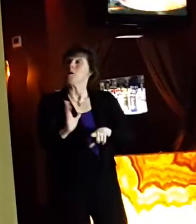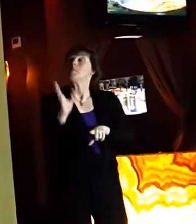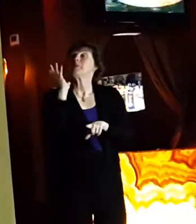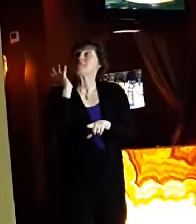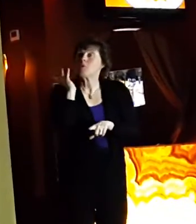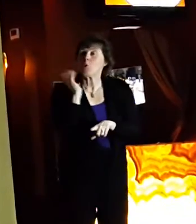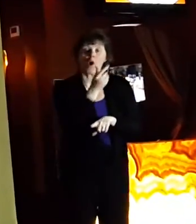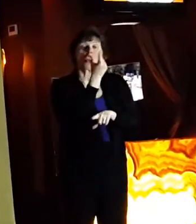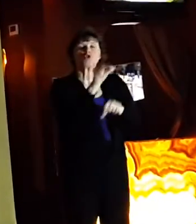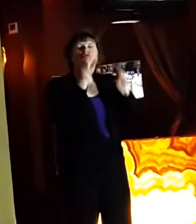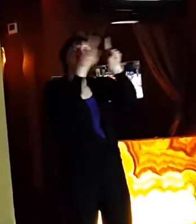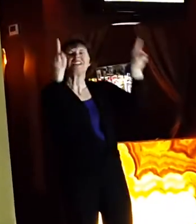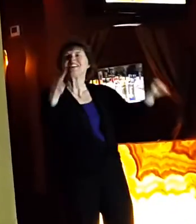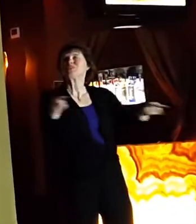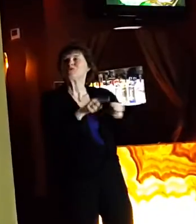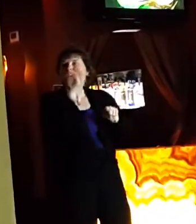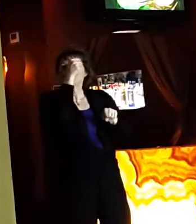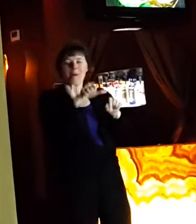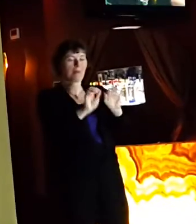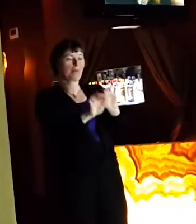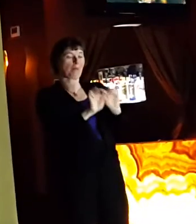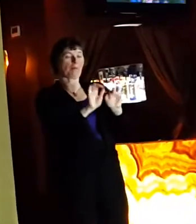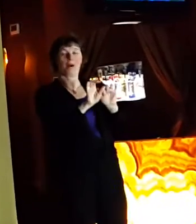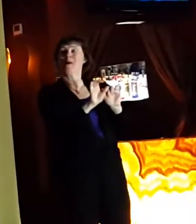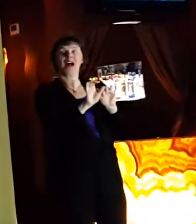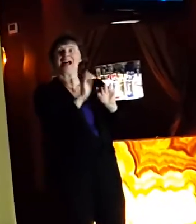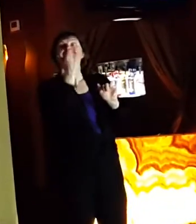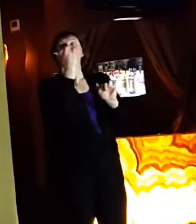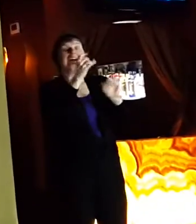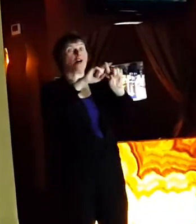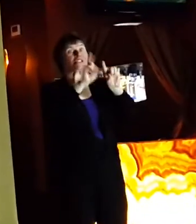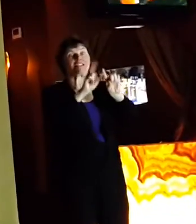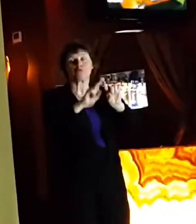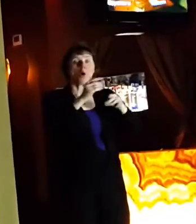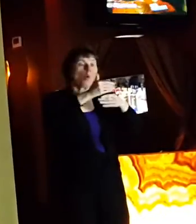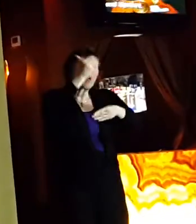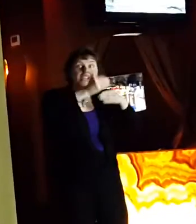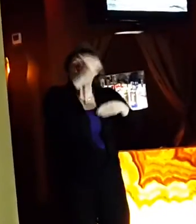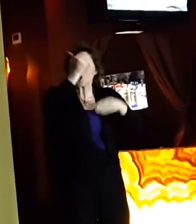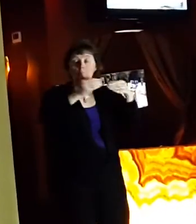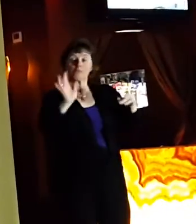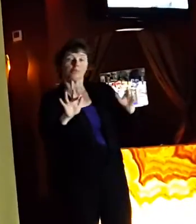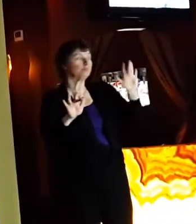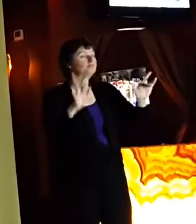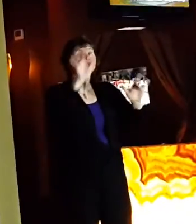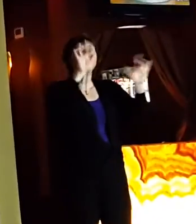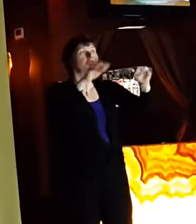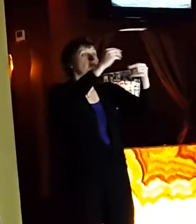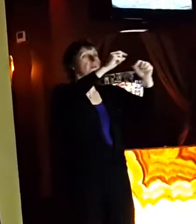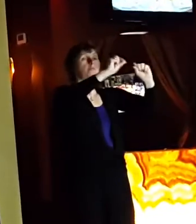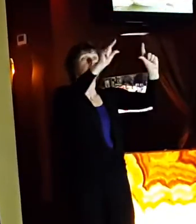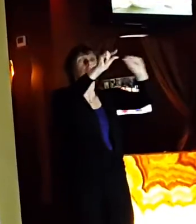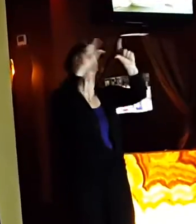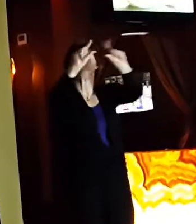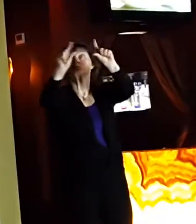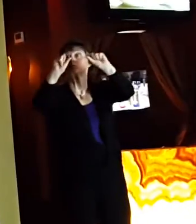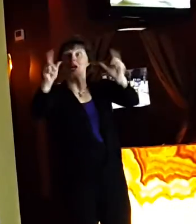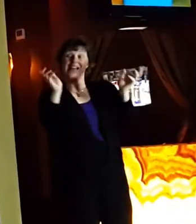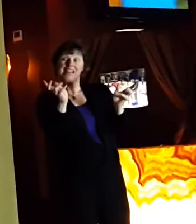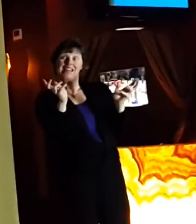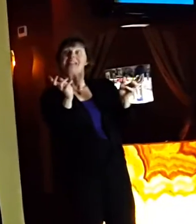just the green screen and you had the code that you type in. Now you have all these windows and interfaces you can actually interact with, and you have a lot just of checkboxes. So